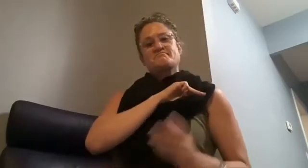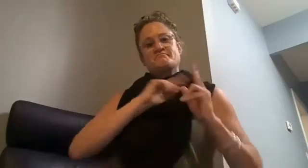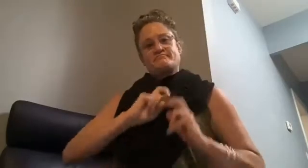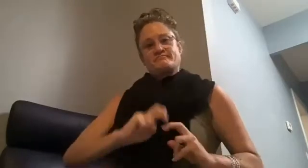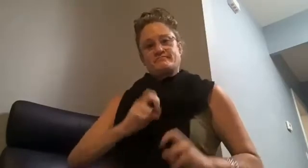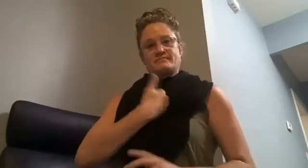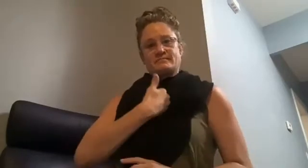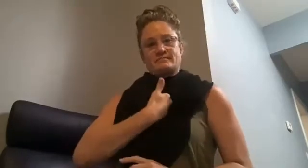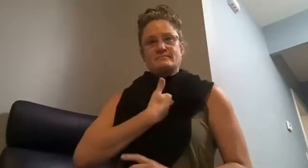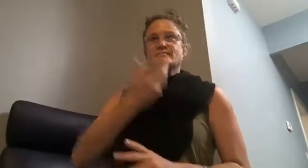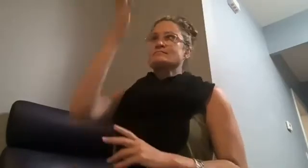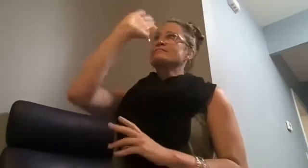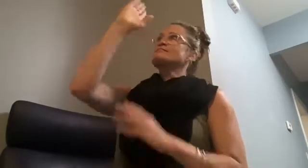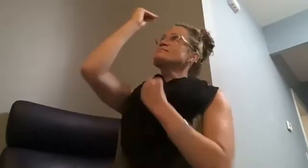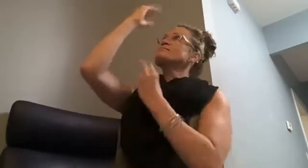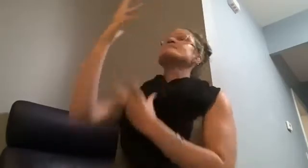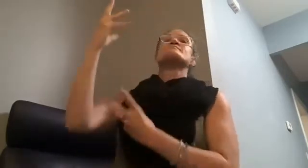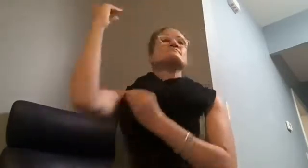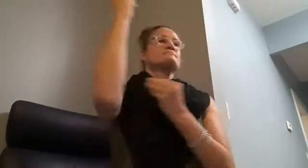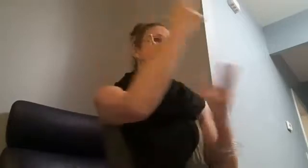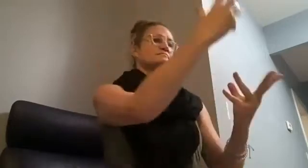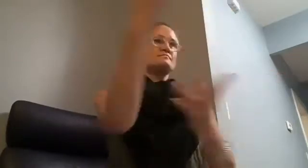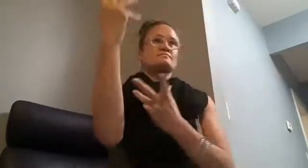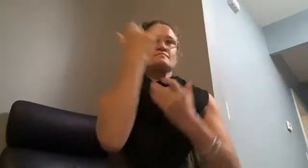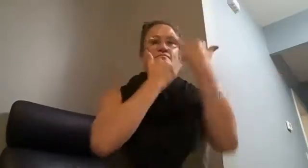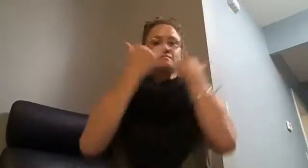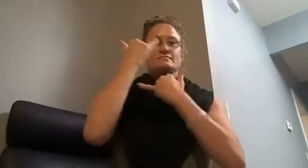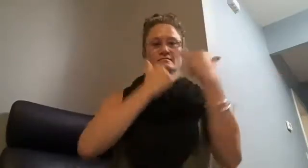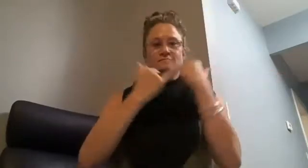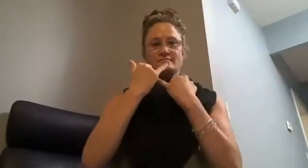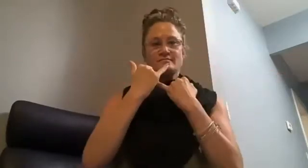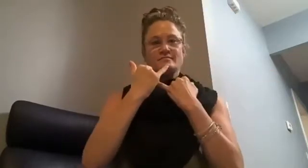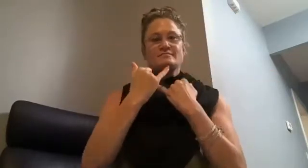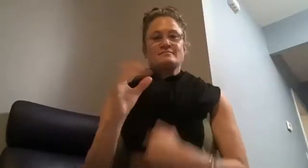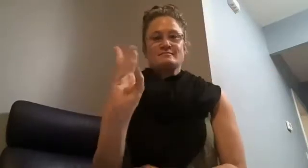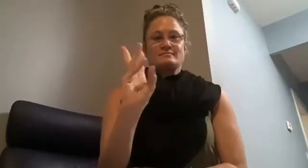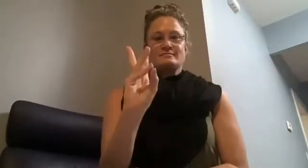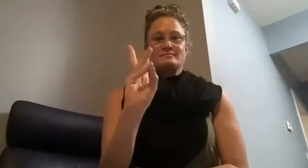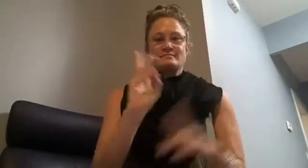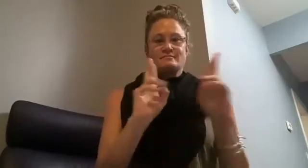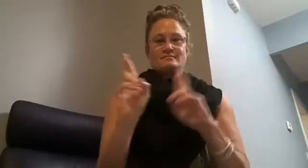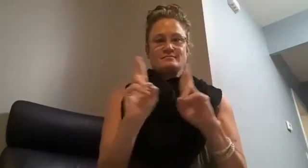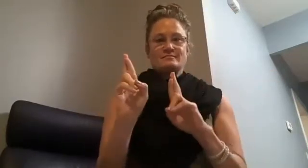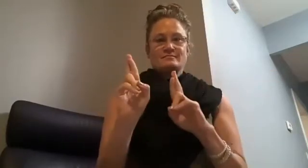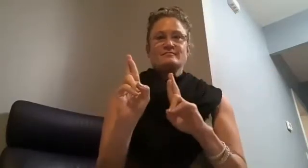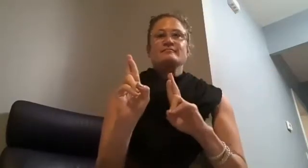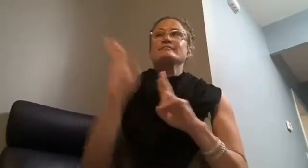God, to ourselves, and to another human being the exact nature of our wrongs. 6, we're entirely ready to have God remove all these defects of